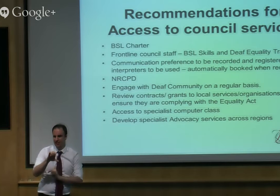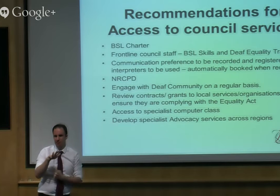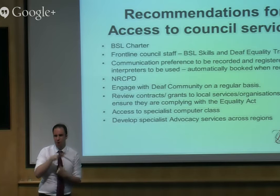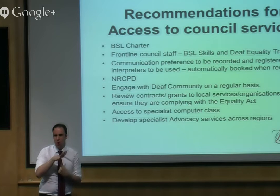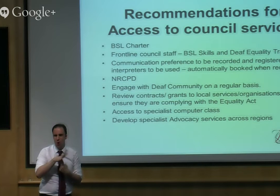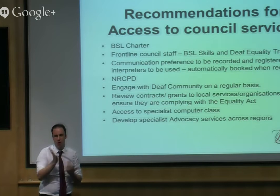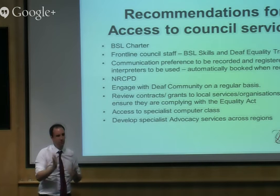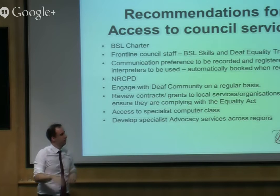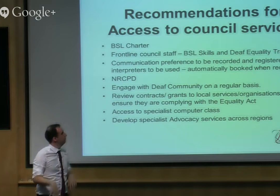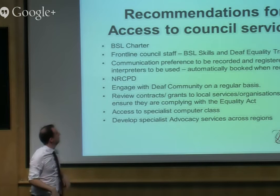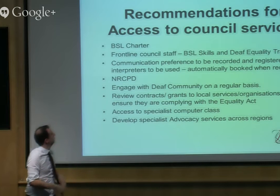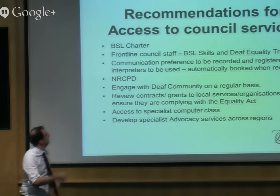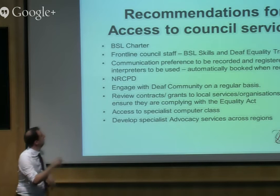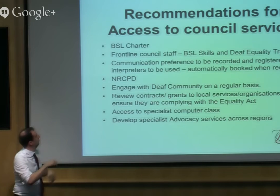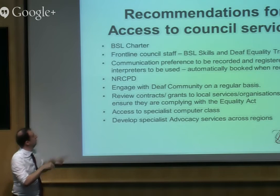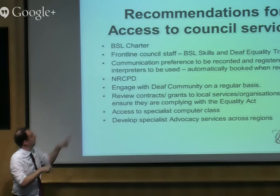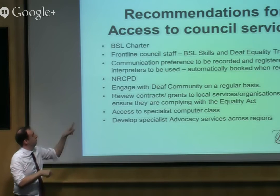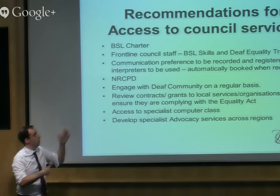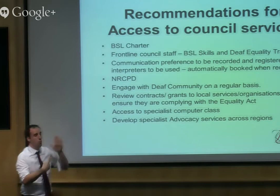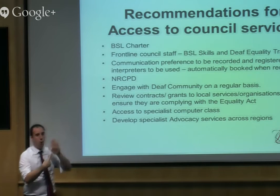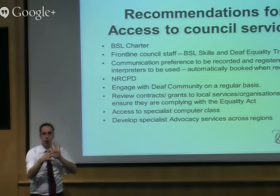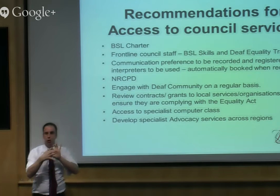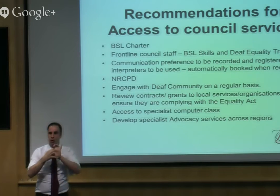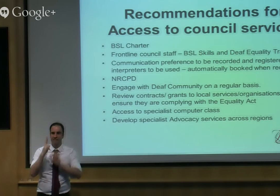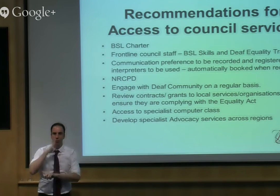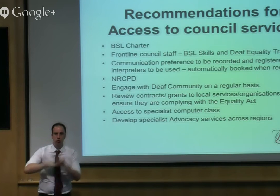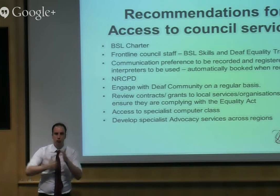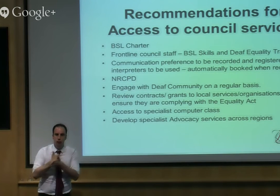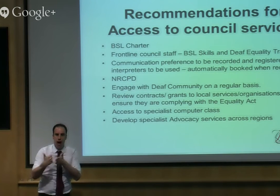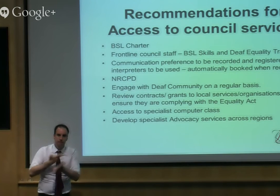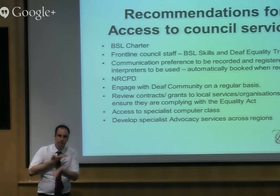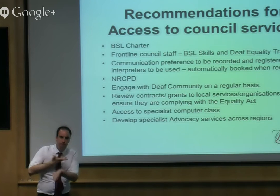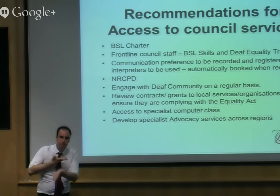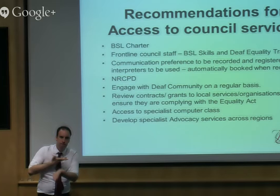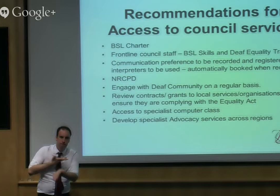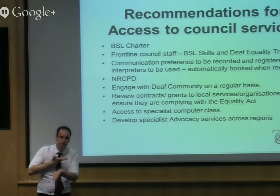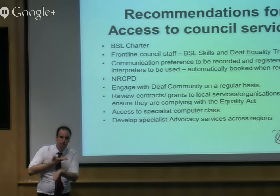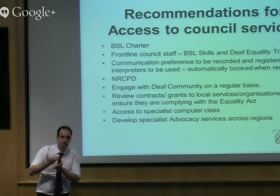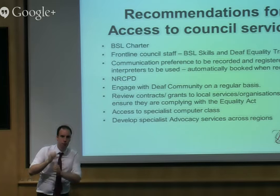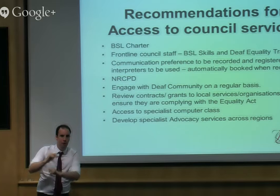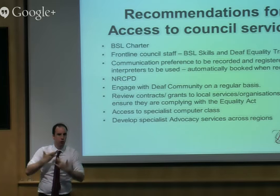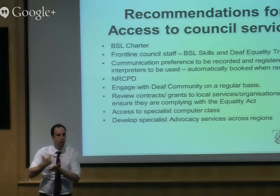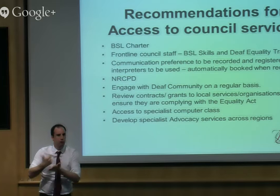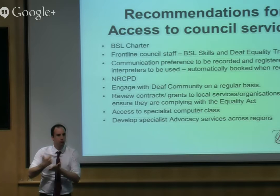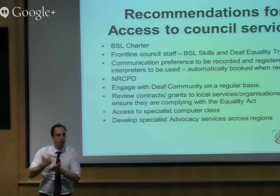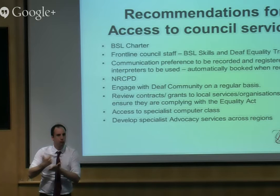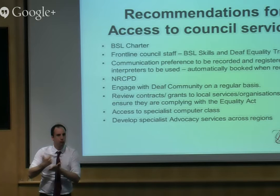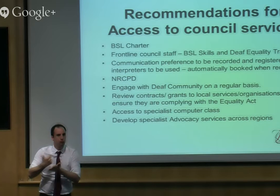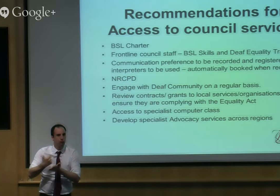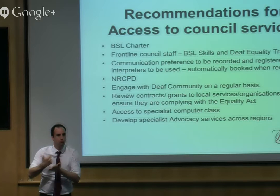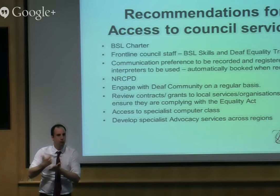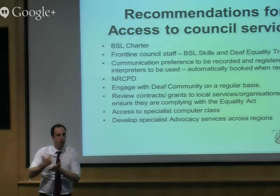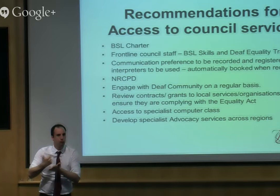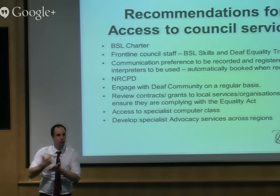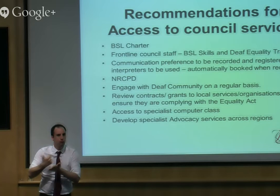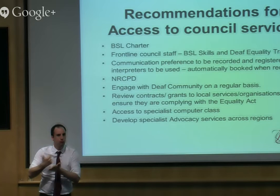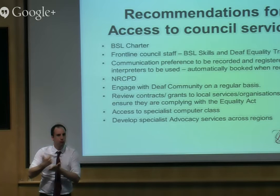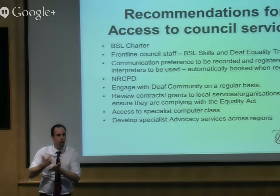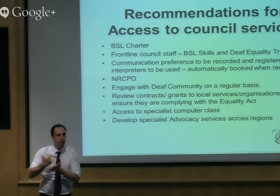that people should have their communication preferences logged so that interpreters, and if it was interpreters, they should be NRCPD